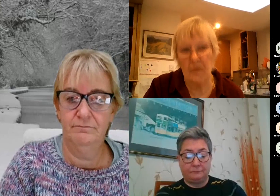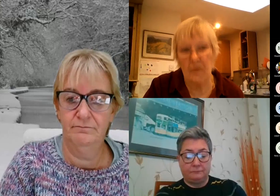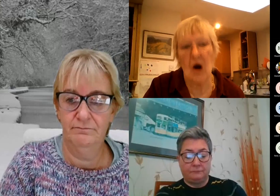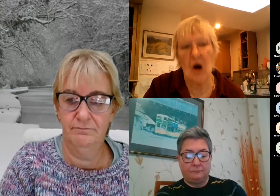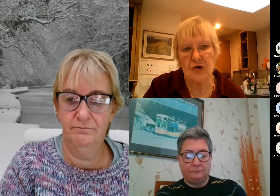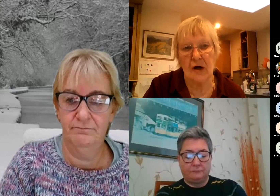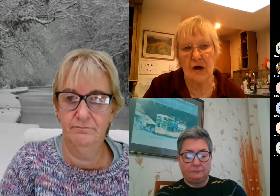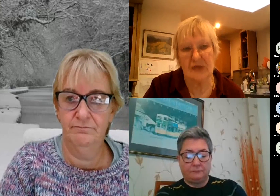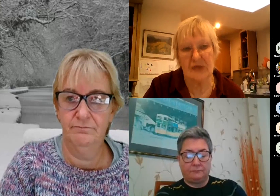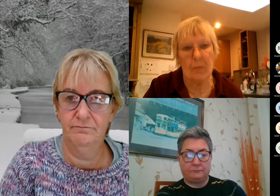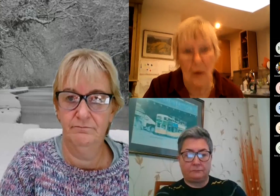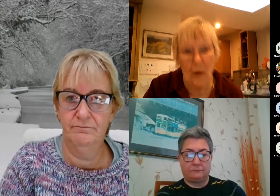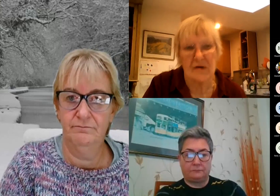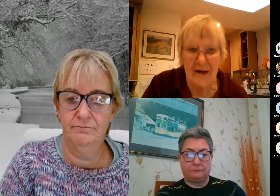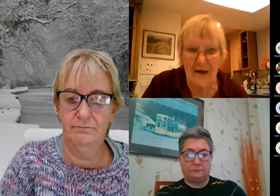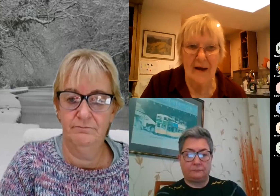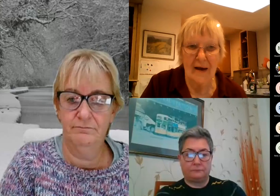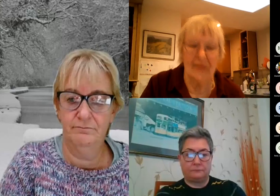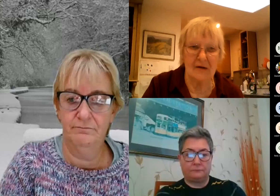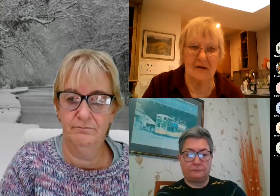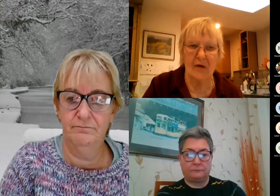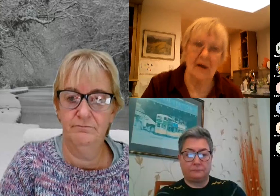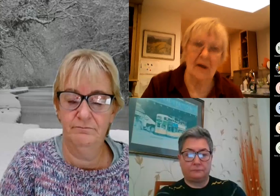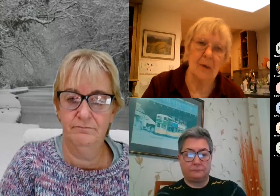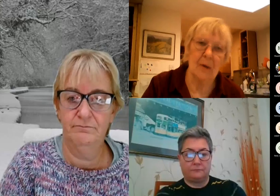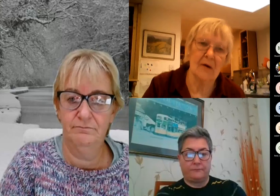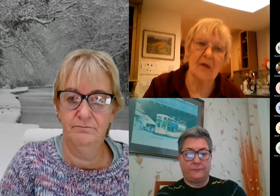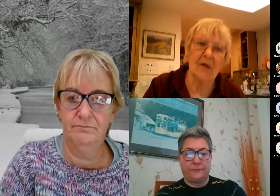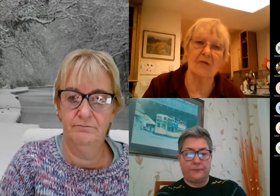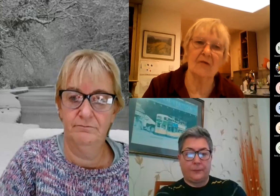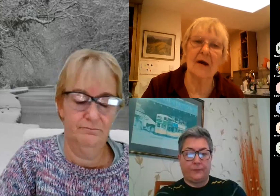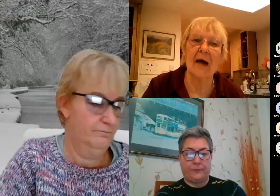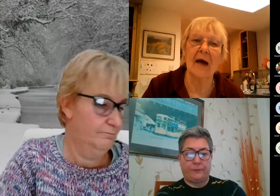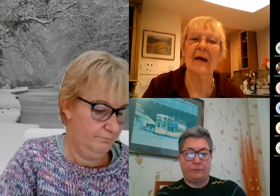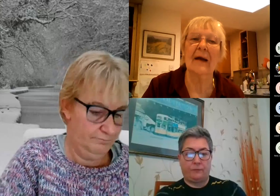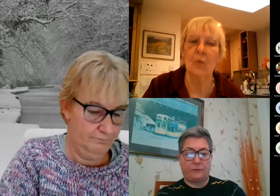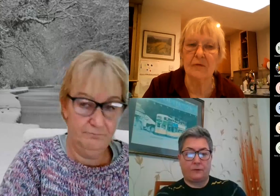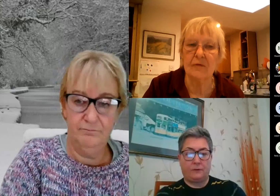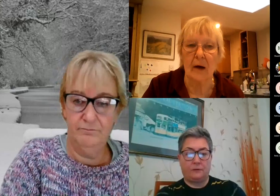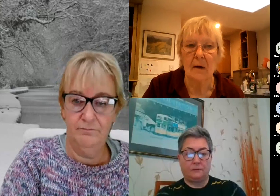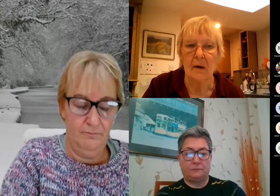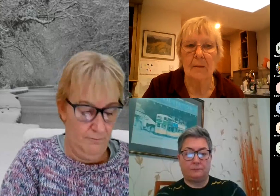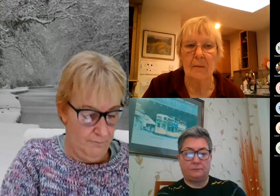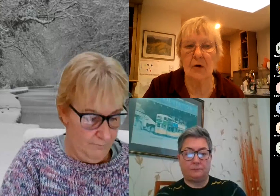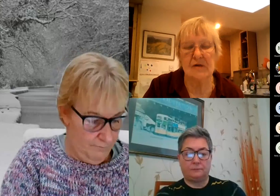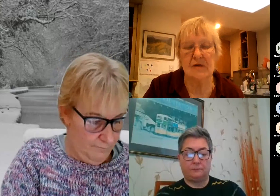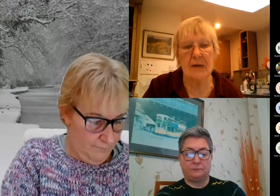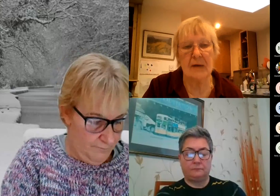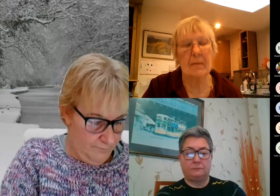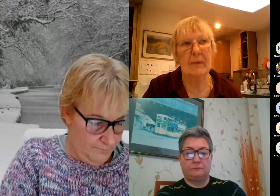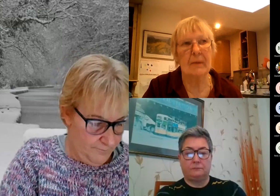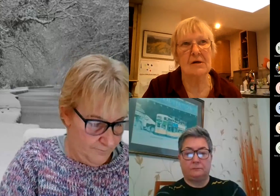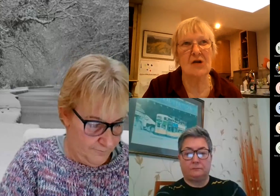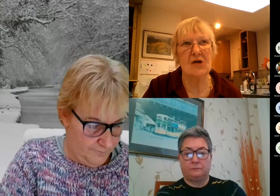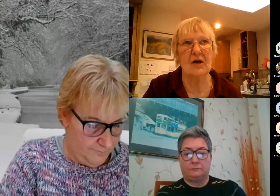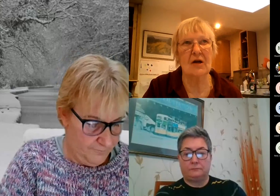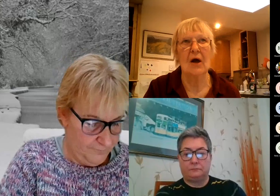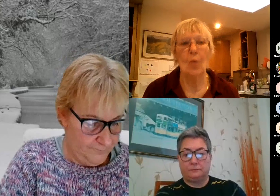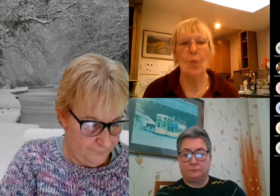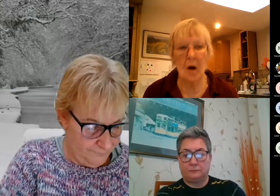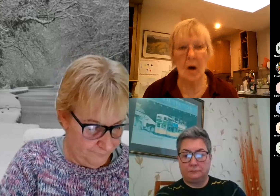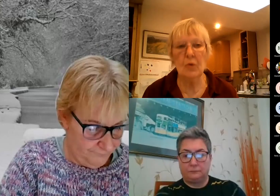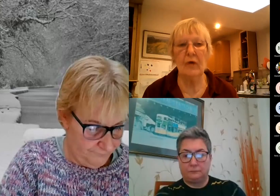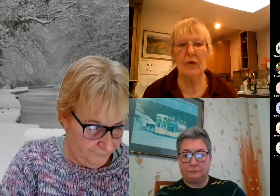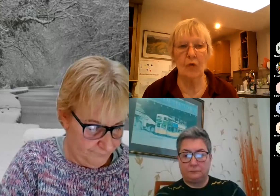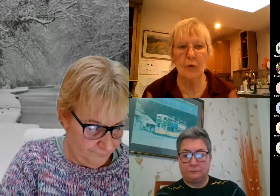have emerged at some point in the intervening period. I think it's very likely it would have done, because disabled people